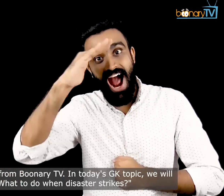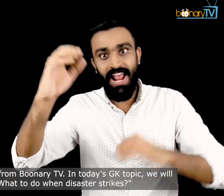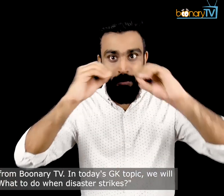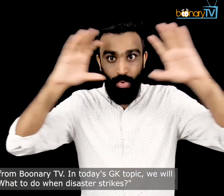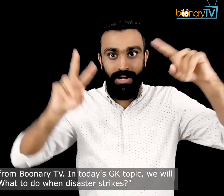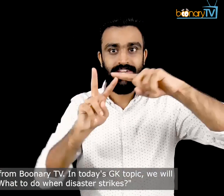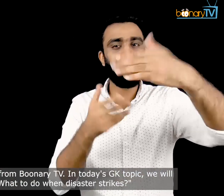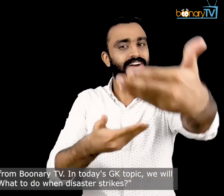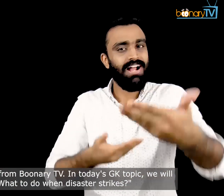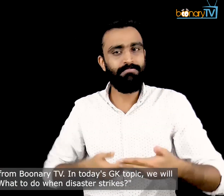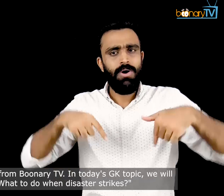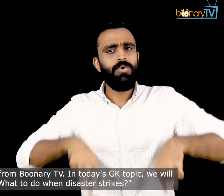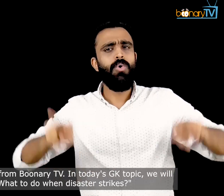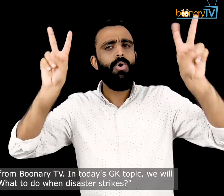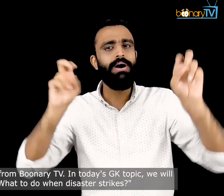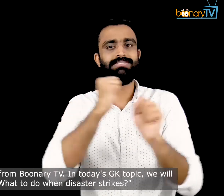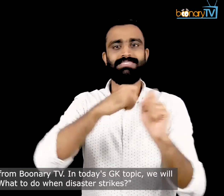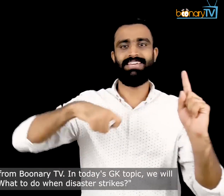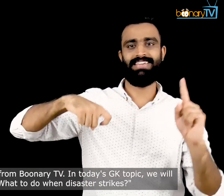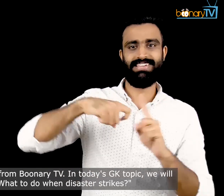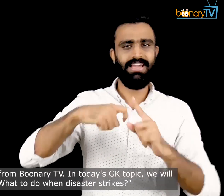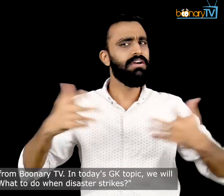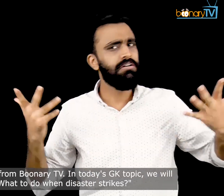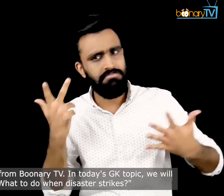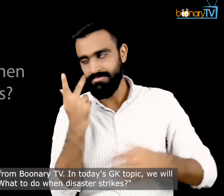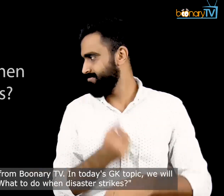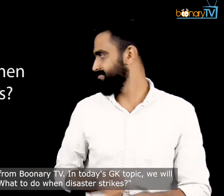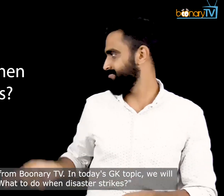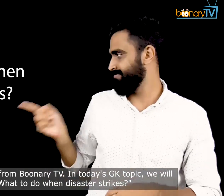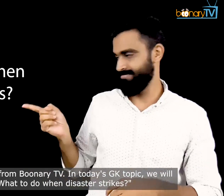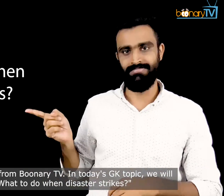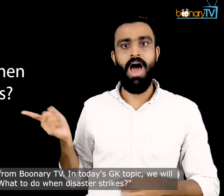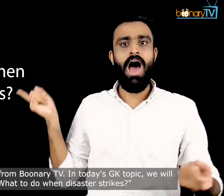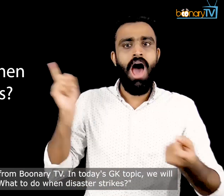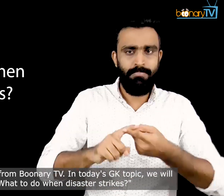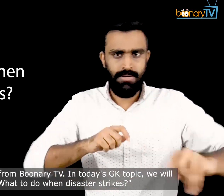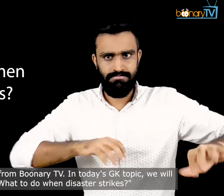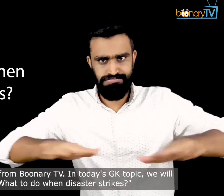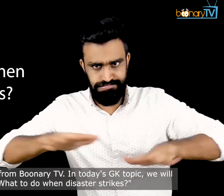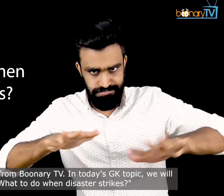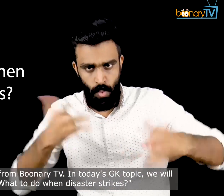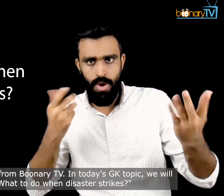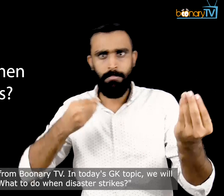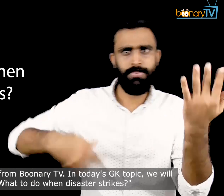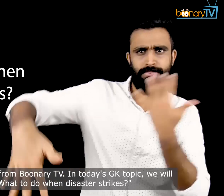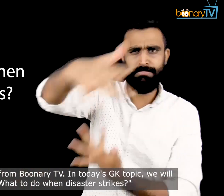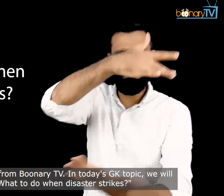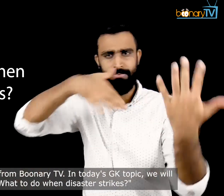Hello, greetings from Boonary TV. In today's GK topic, we will see what to do